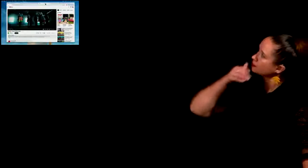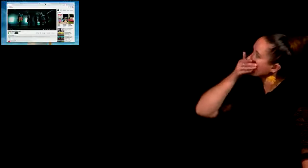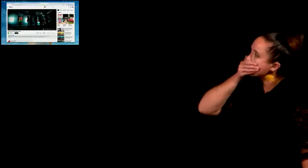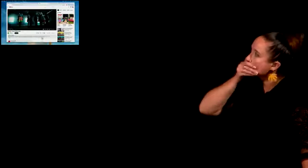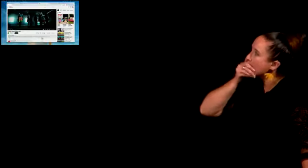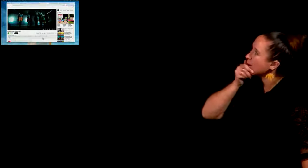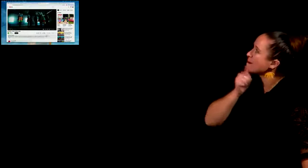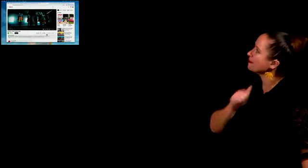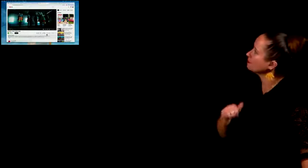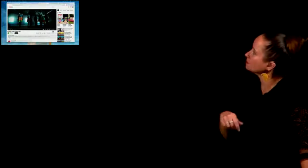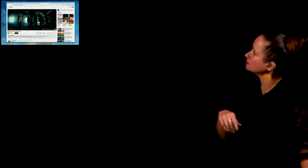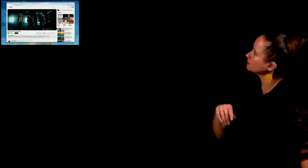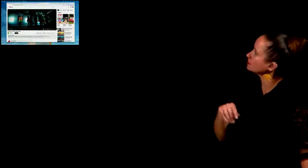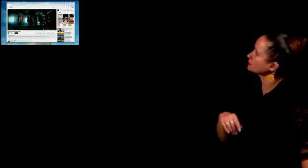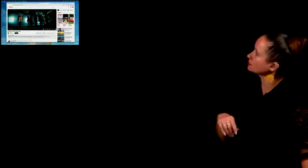I think, yes, that is the correct video.